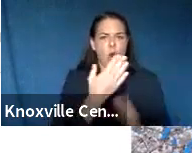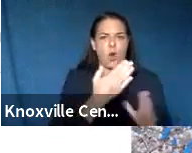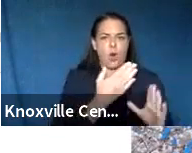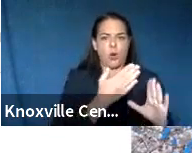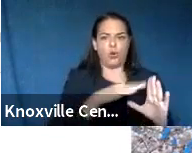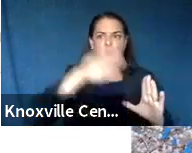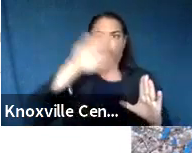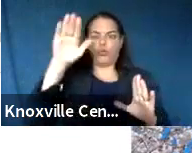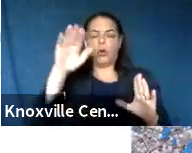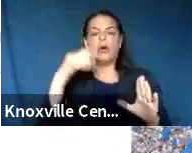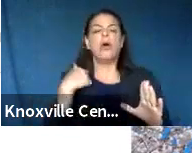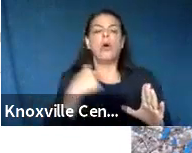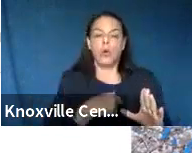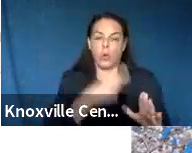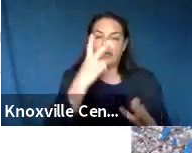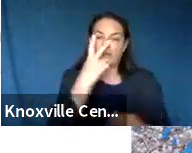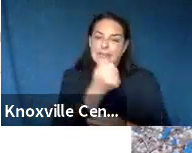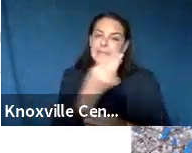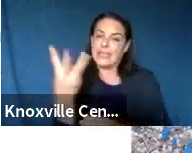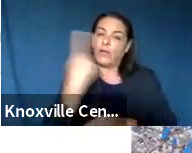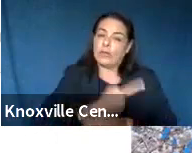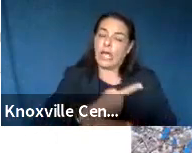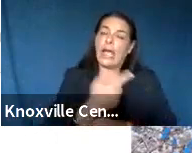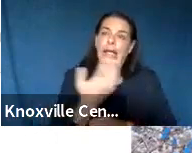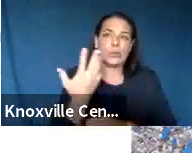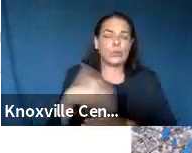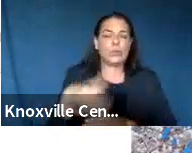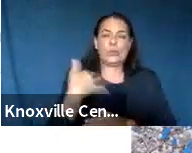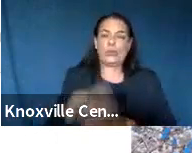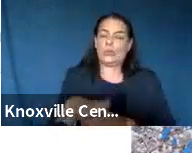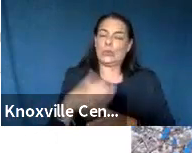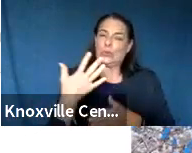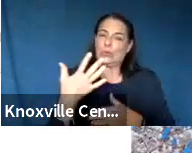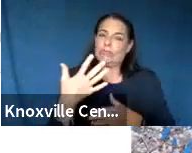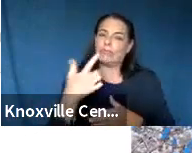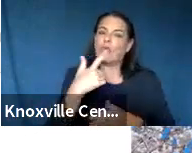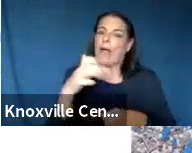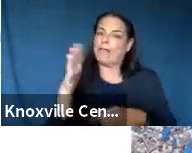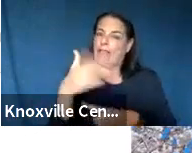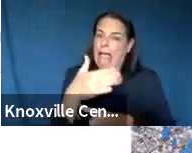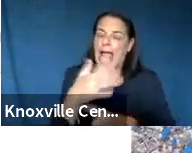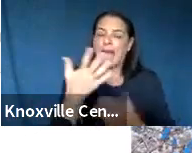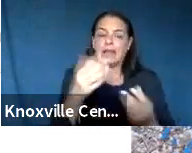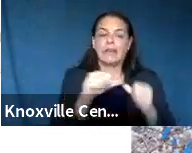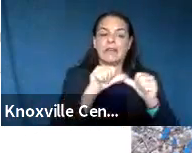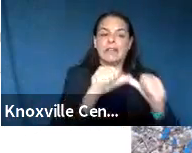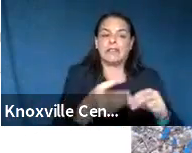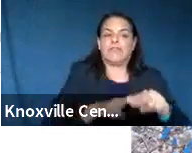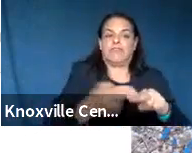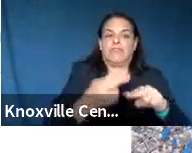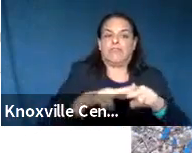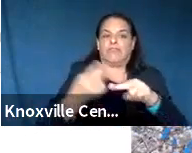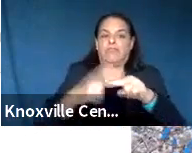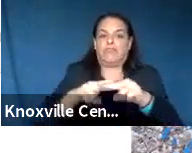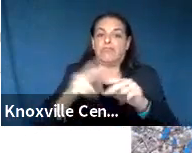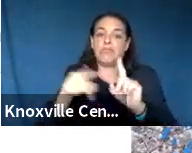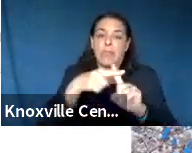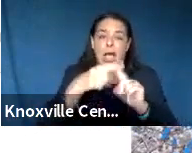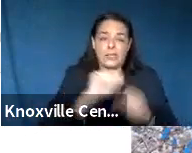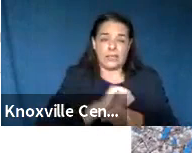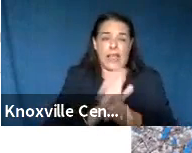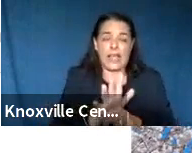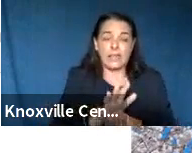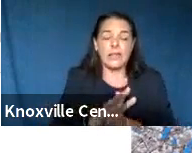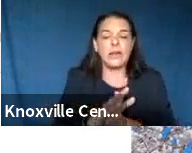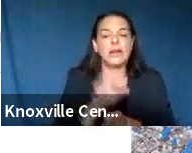have seen consecutive days of red flags and a significant continuous increase in the volume of new cases. This